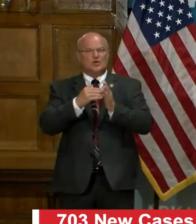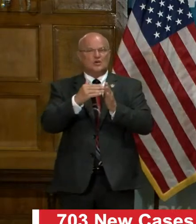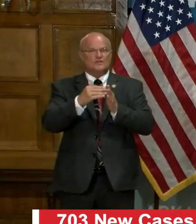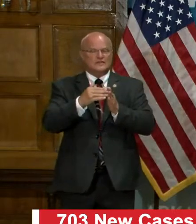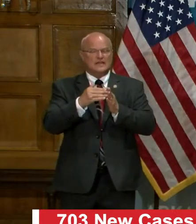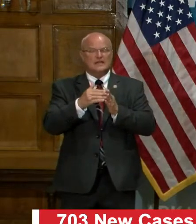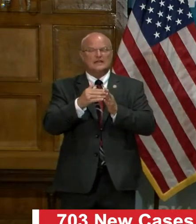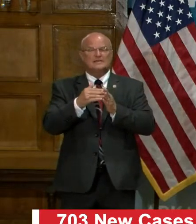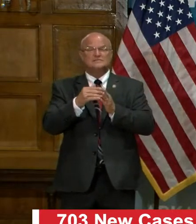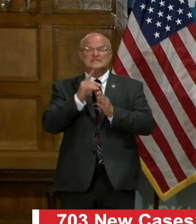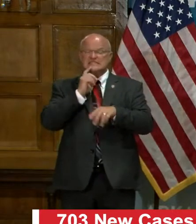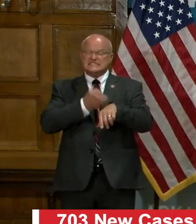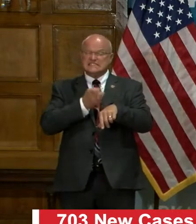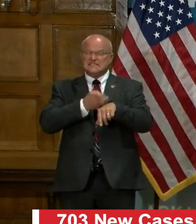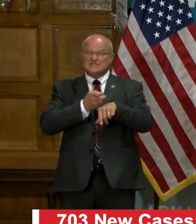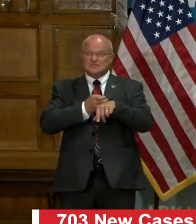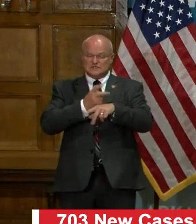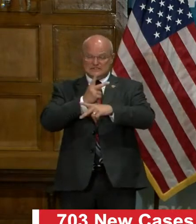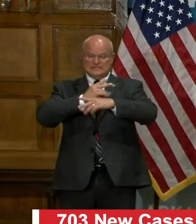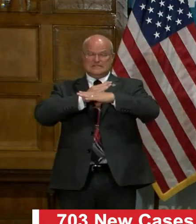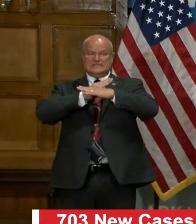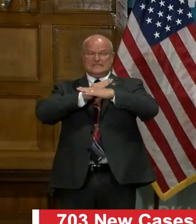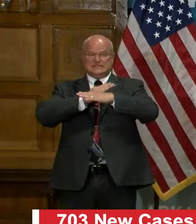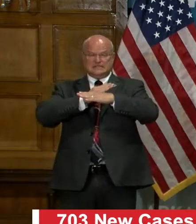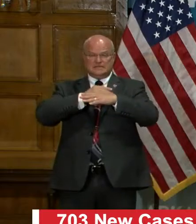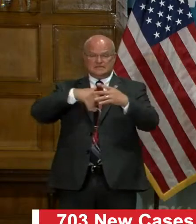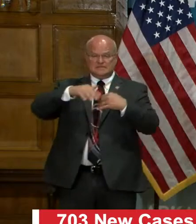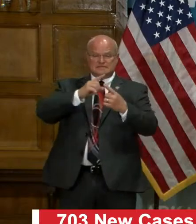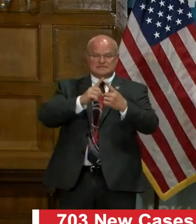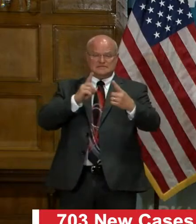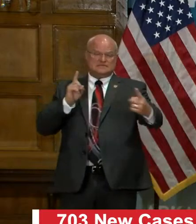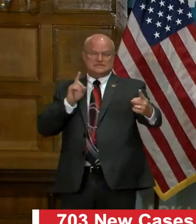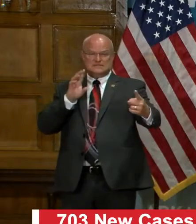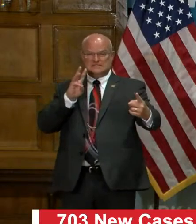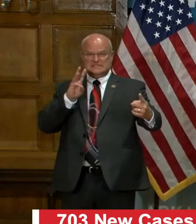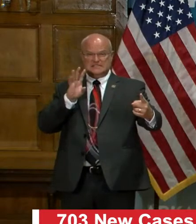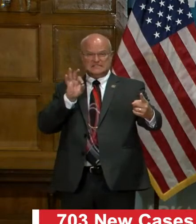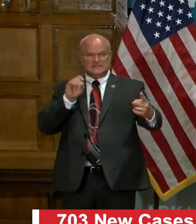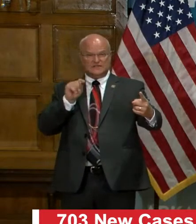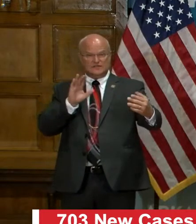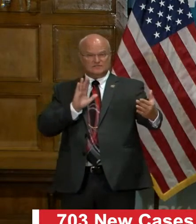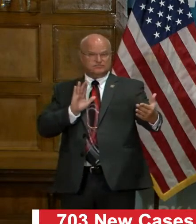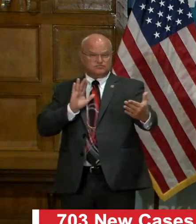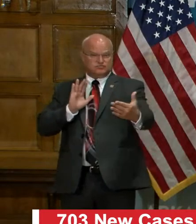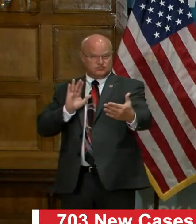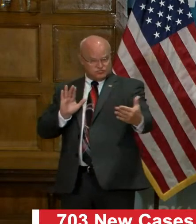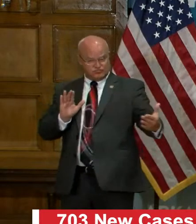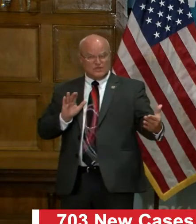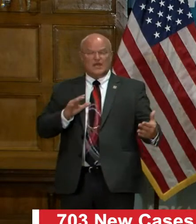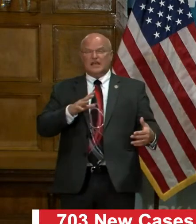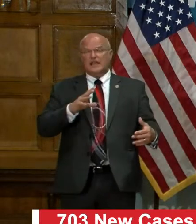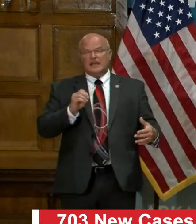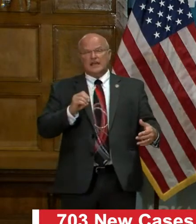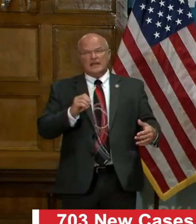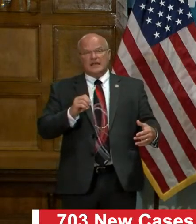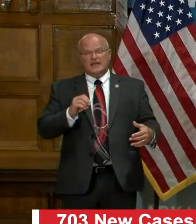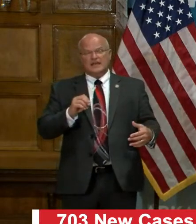it is difficult to maintain a consistent 6 foot distancing, and